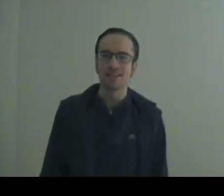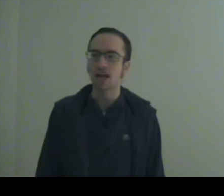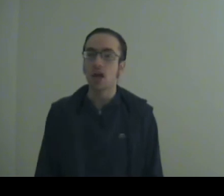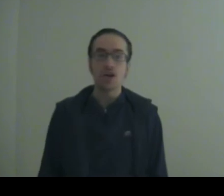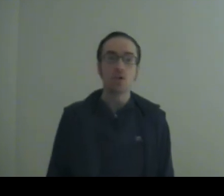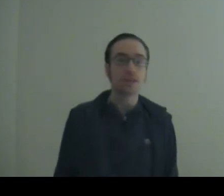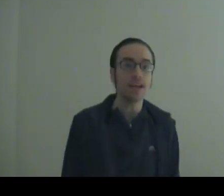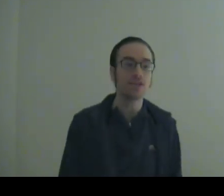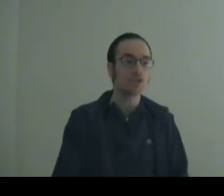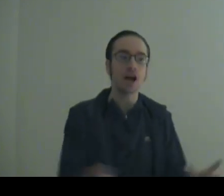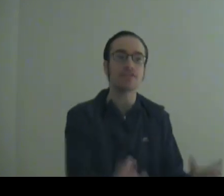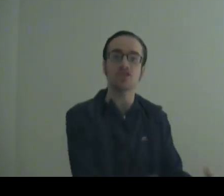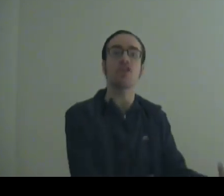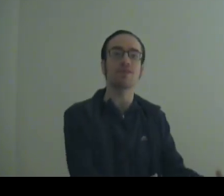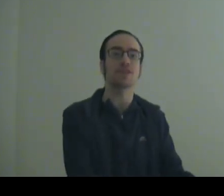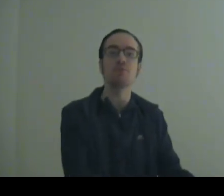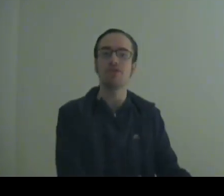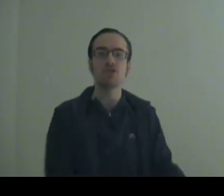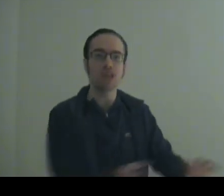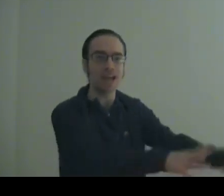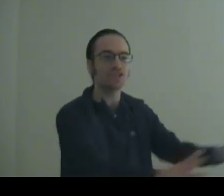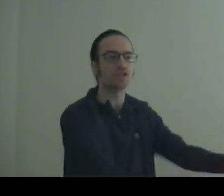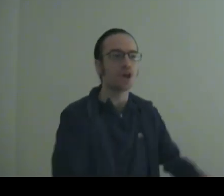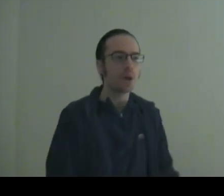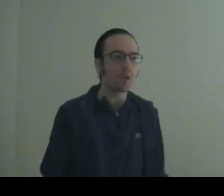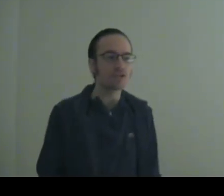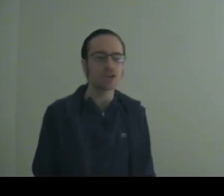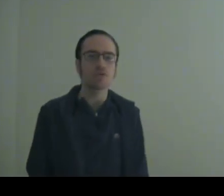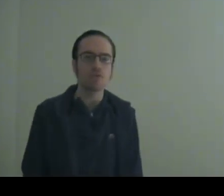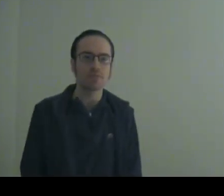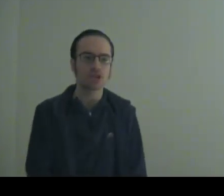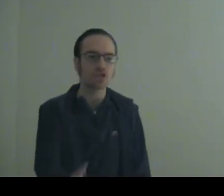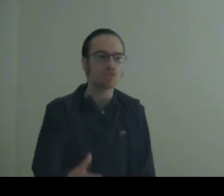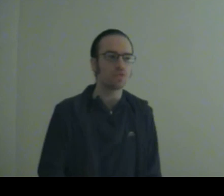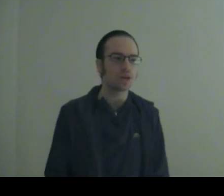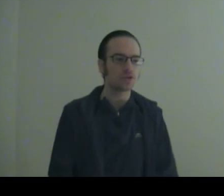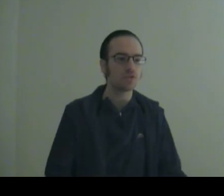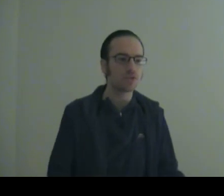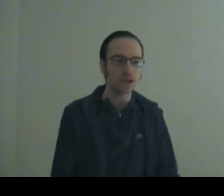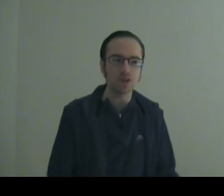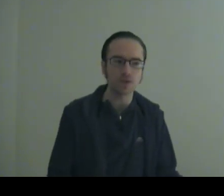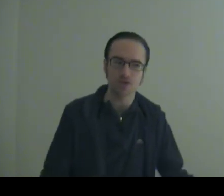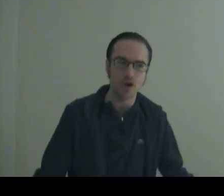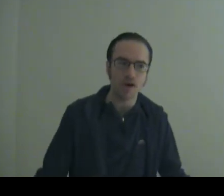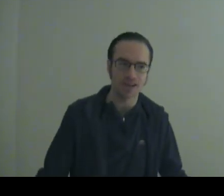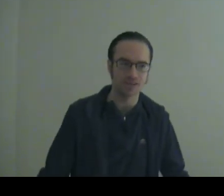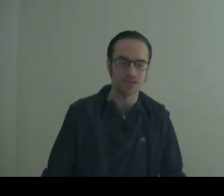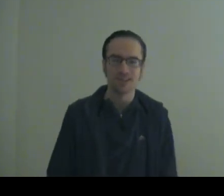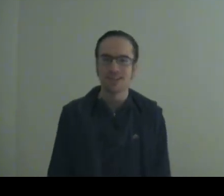like, no, kid, you're not the star of this movie. You can't just barge into a room and shoot. Do you think you're the star here?